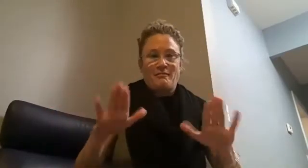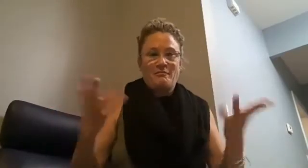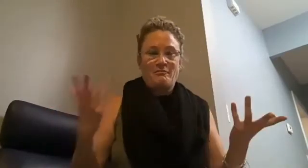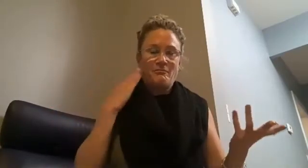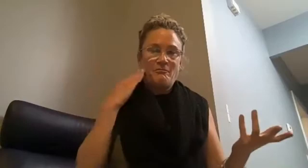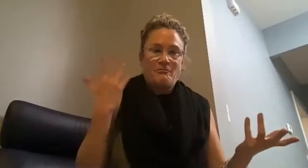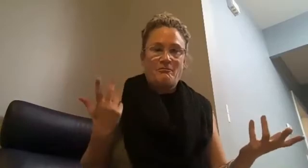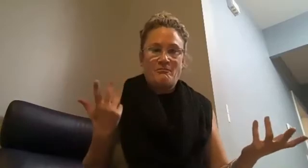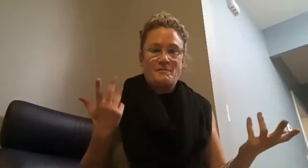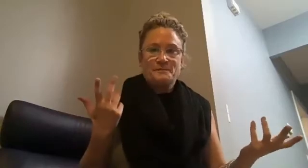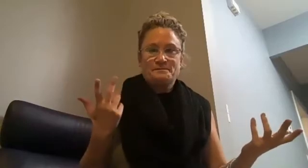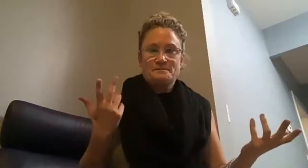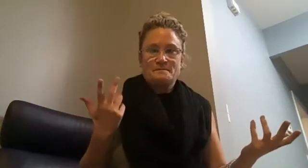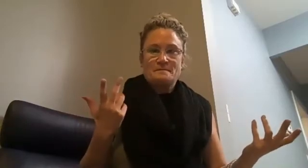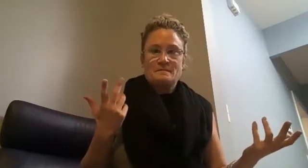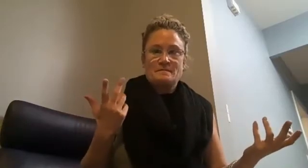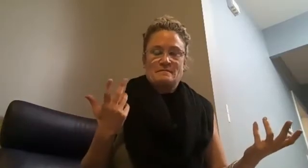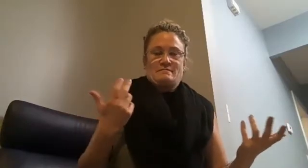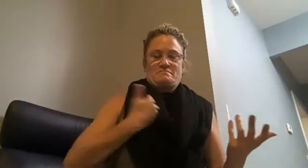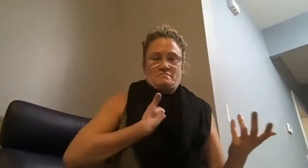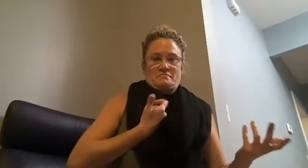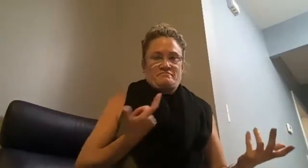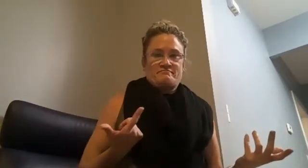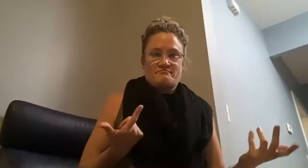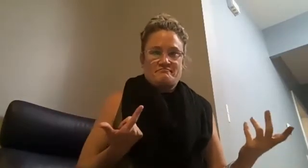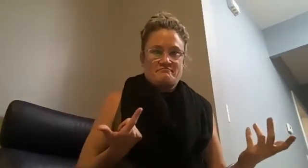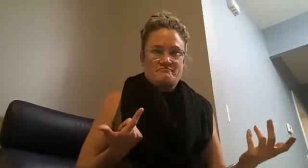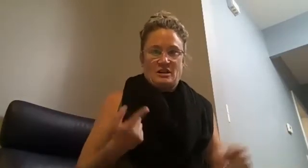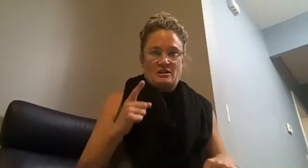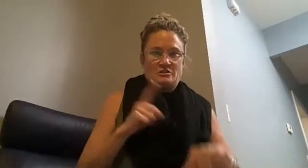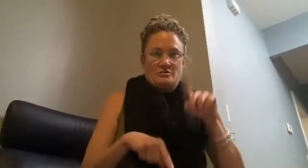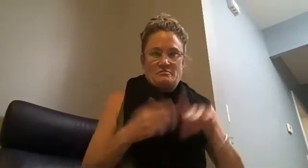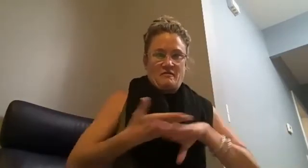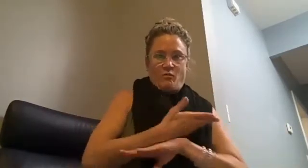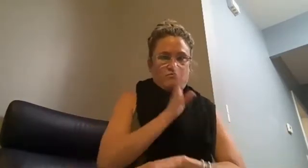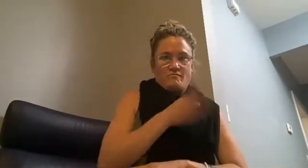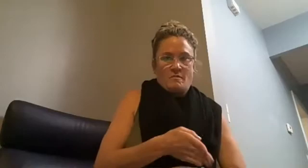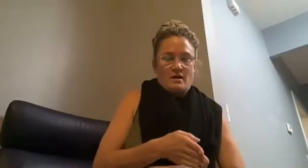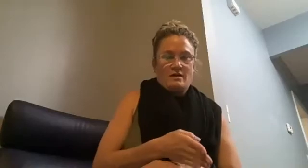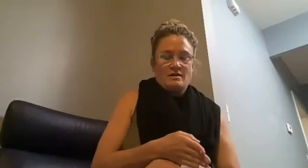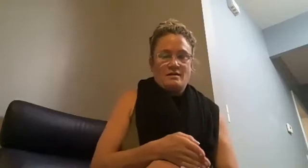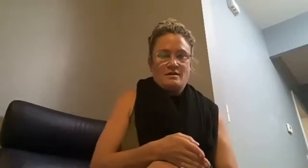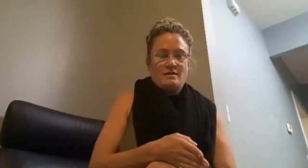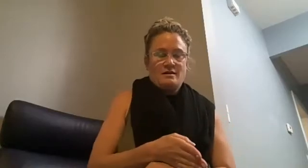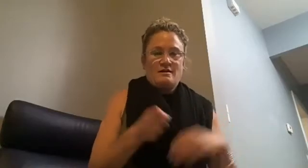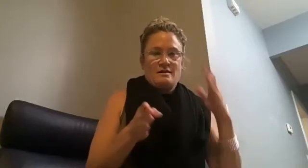that I had done something that I was incapable of doing when I was sober. I had acted in a way that was